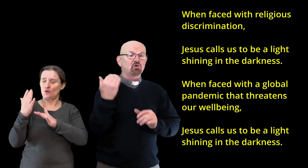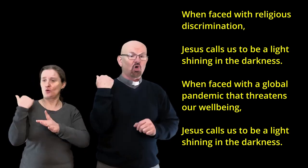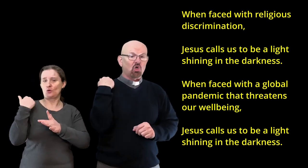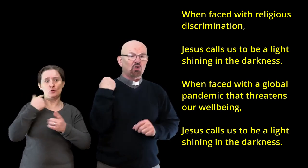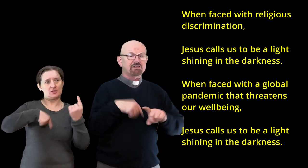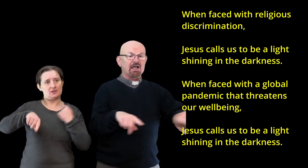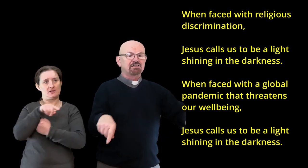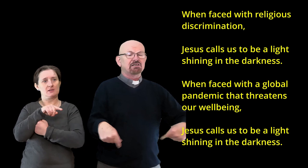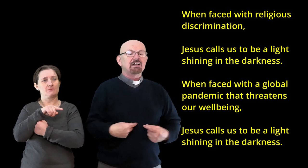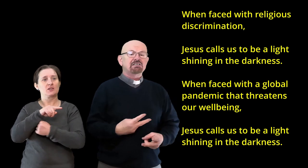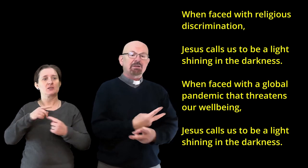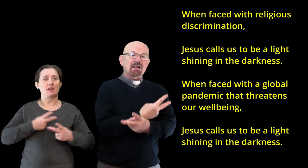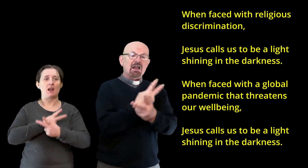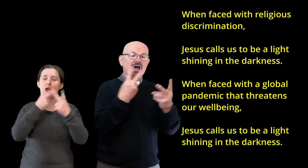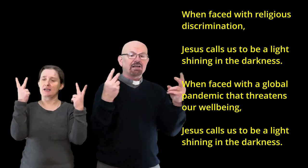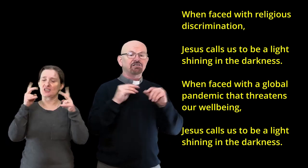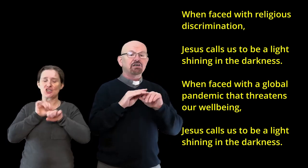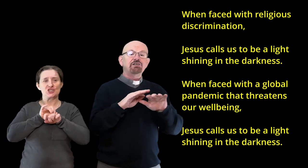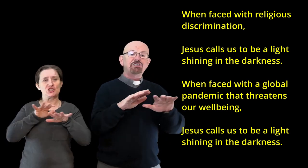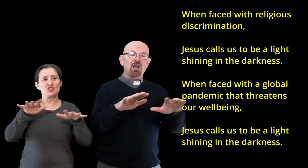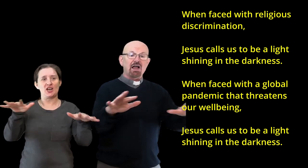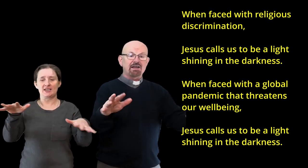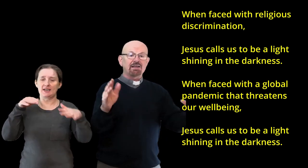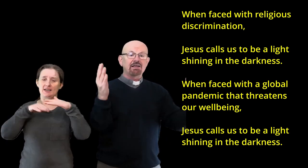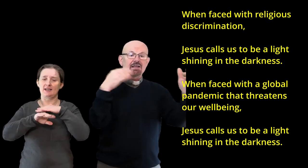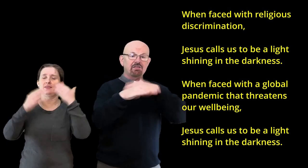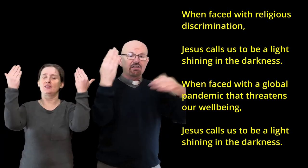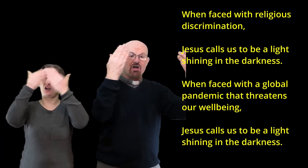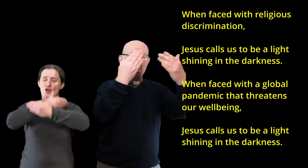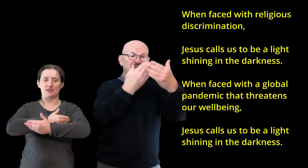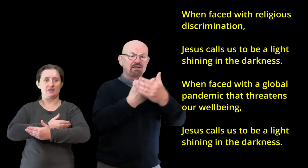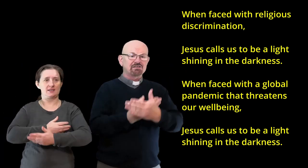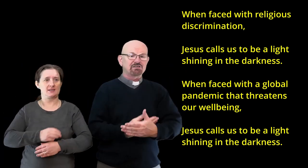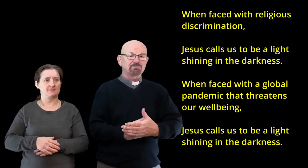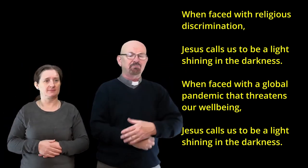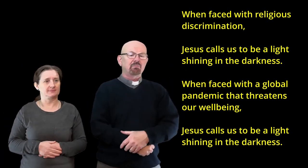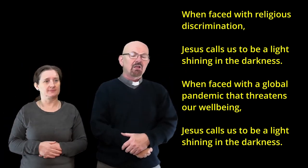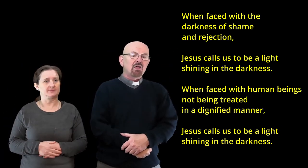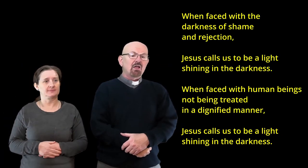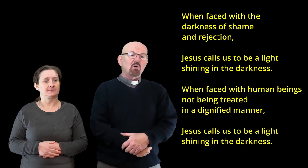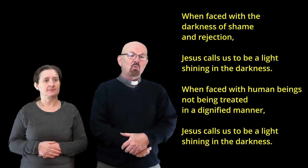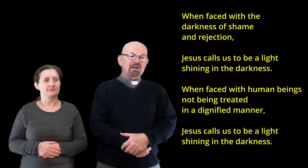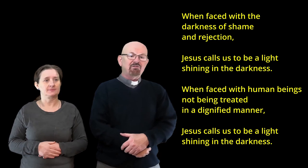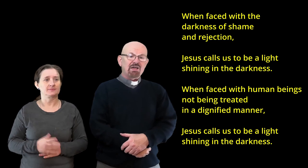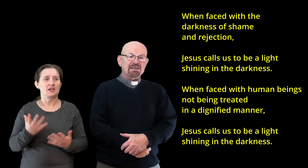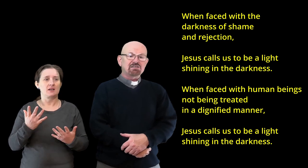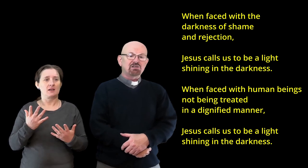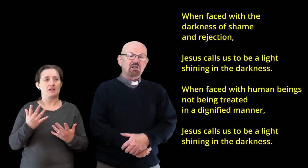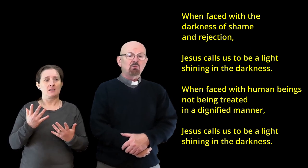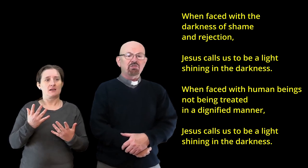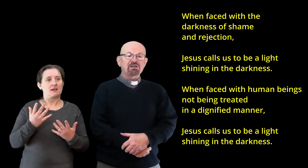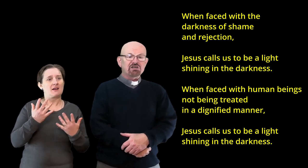Jesus calls us to be a light shining in the darkness. When